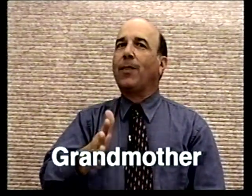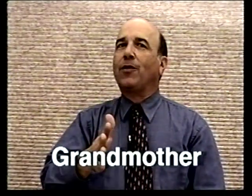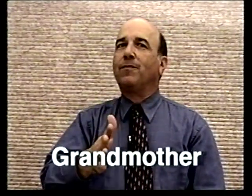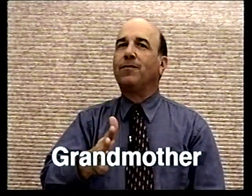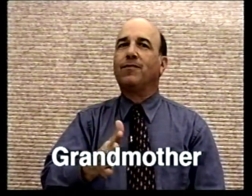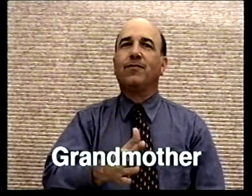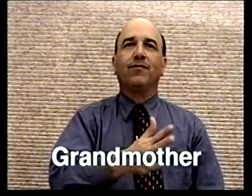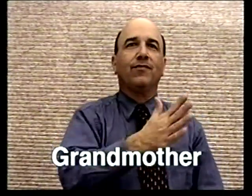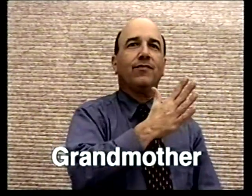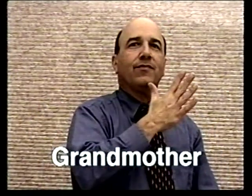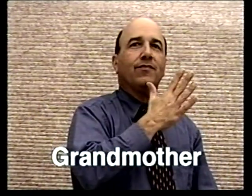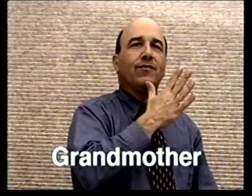Grandmother.